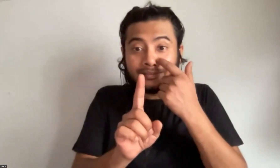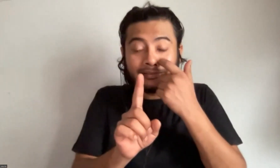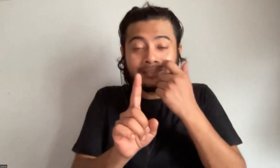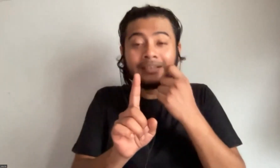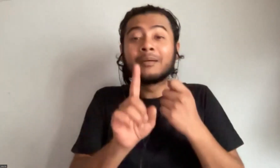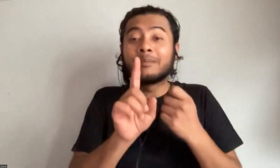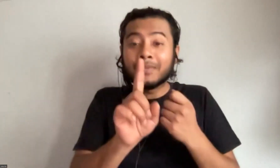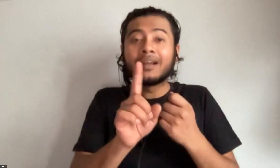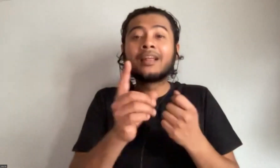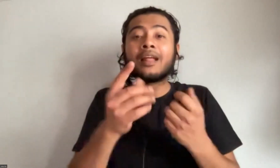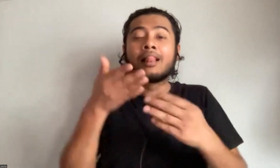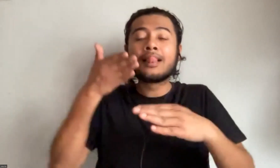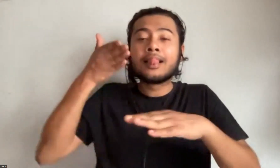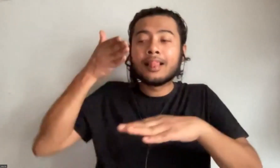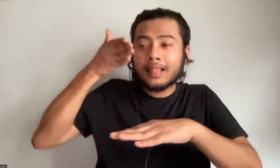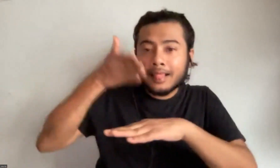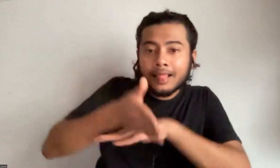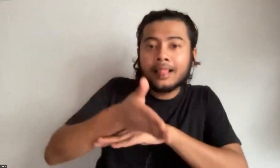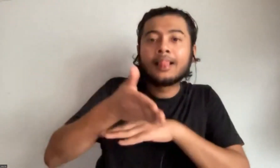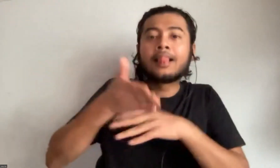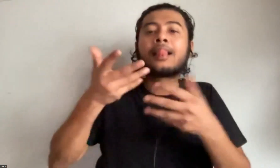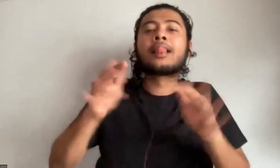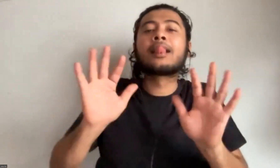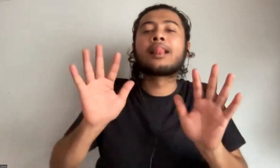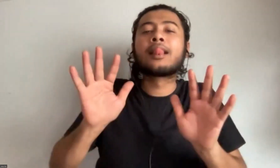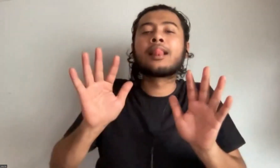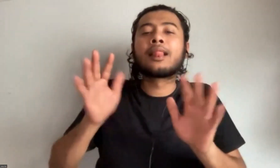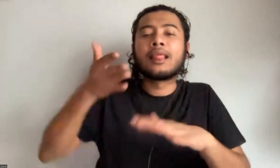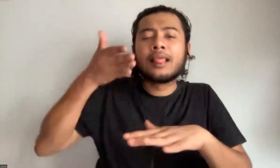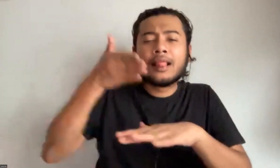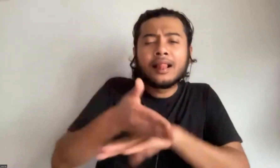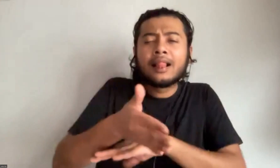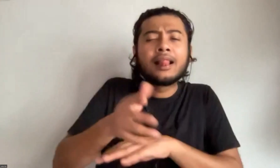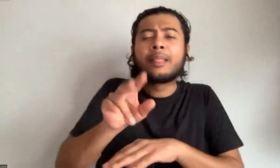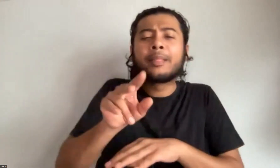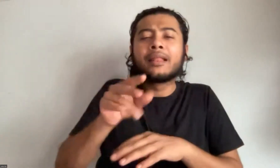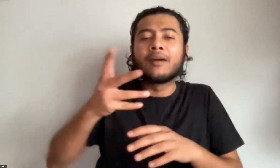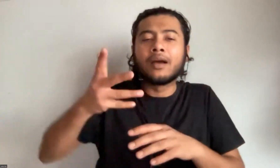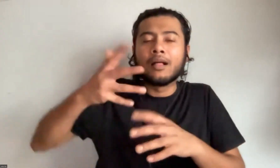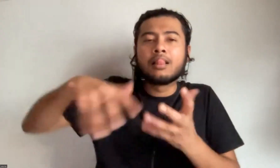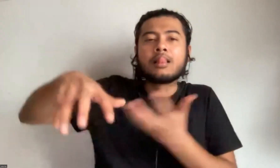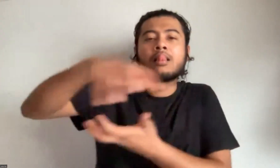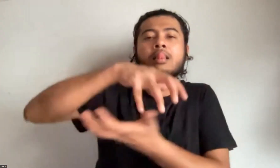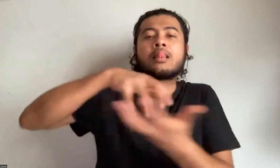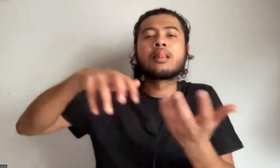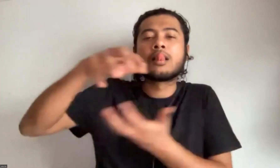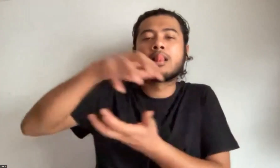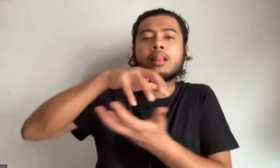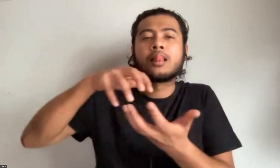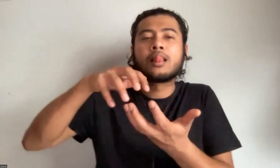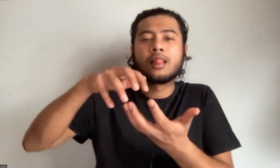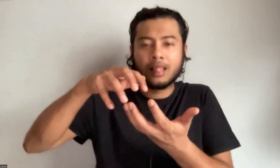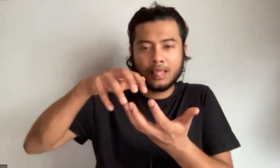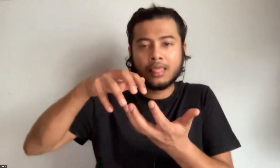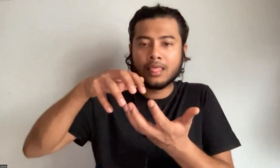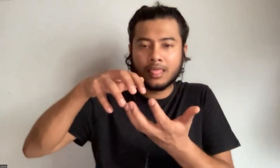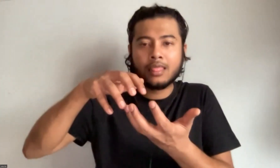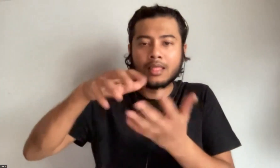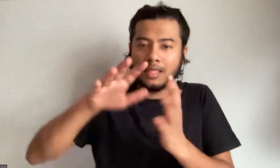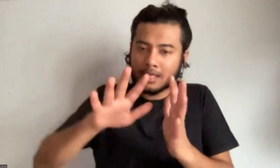pure with something impure. For example, milk. If you milk is there in the pure form, where the cow gives